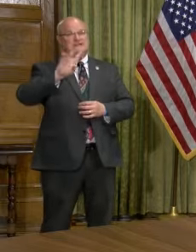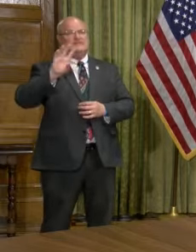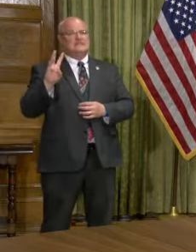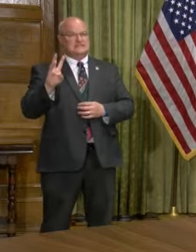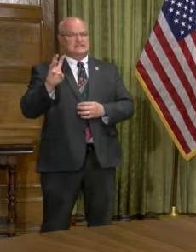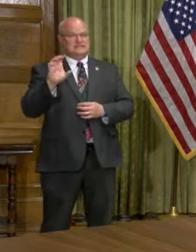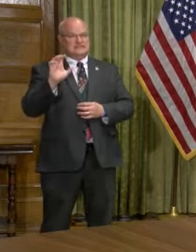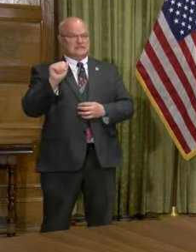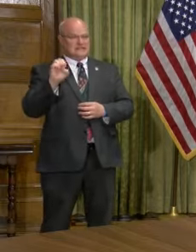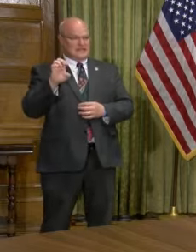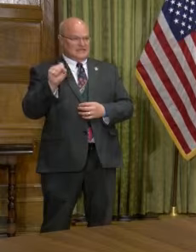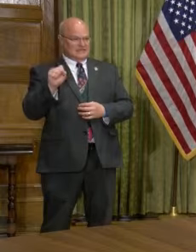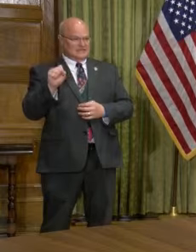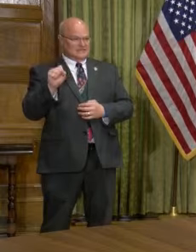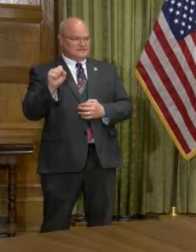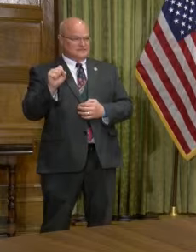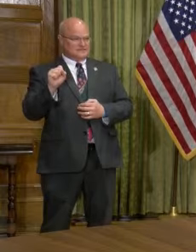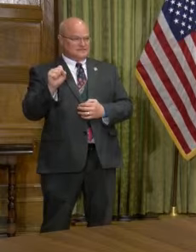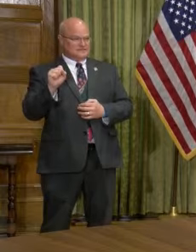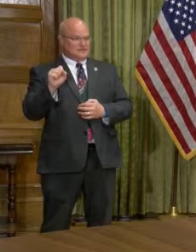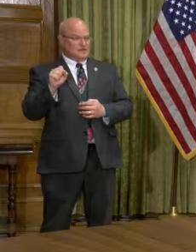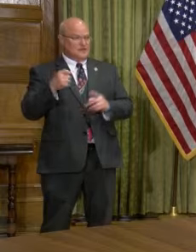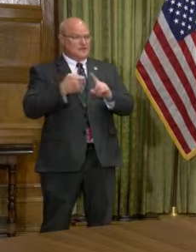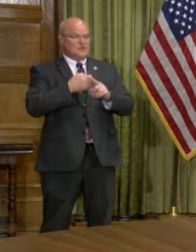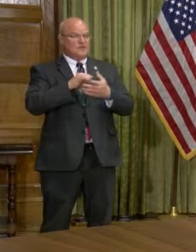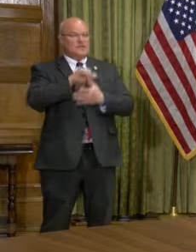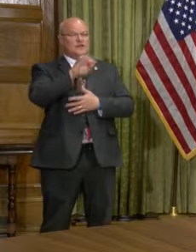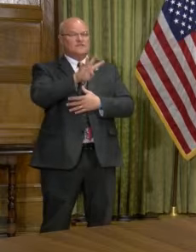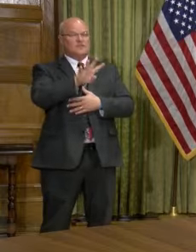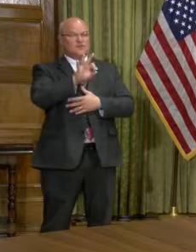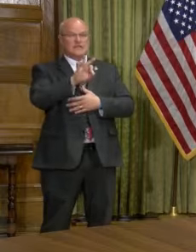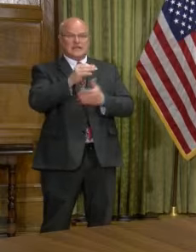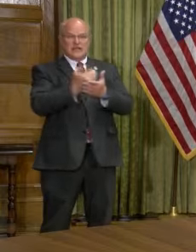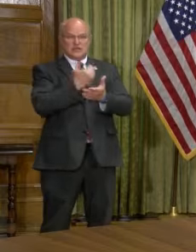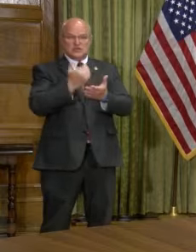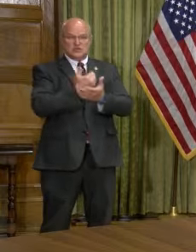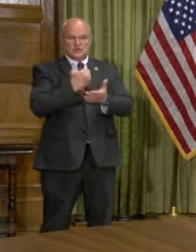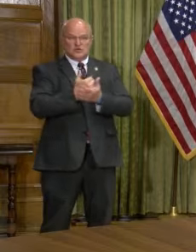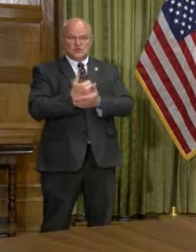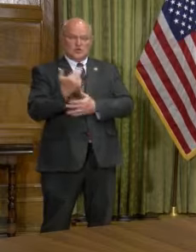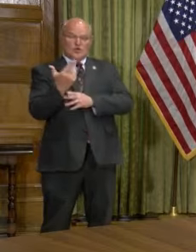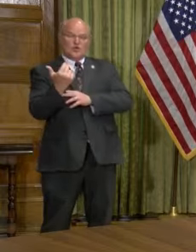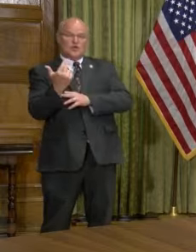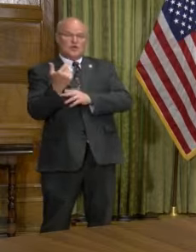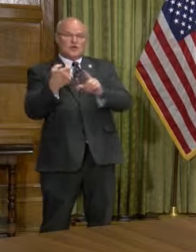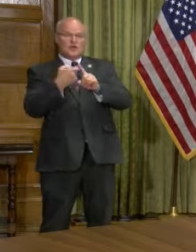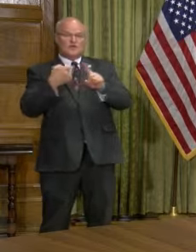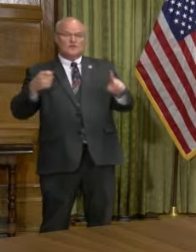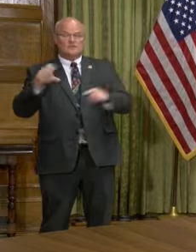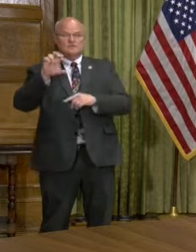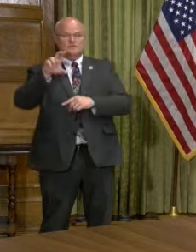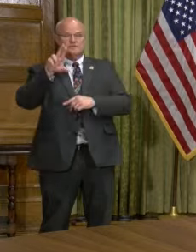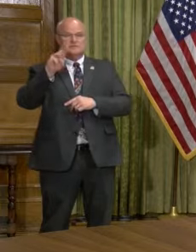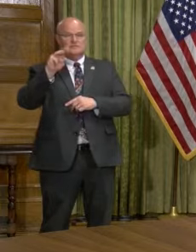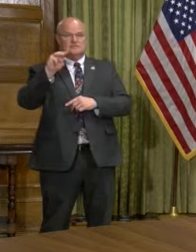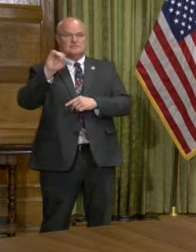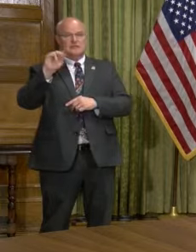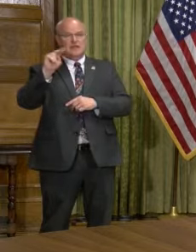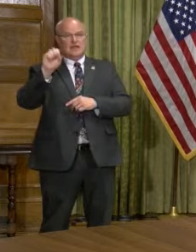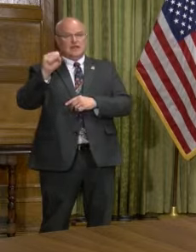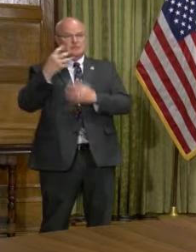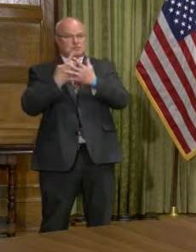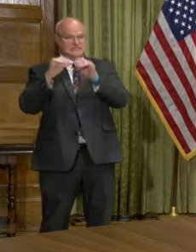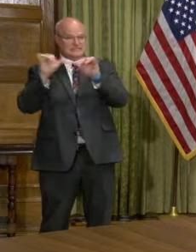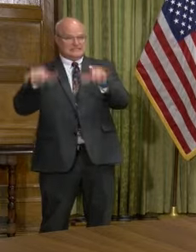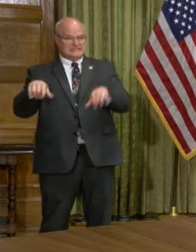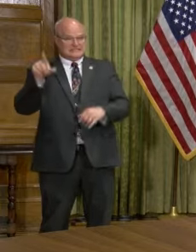2,276 cases. Of the 49 new cases, 13 of those are from Cummins prison